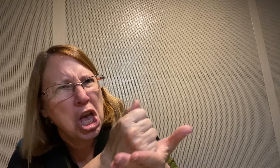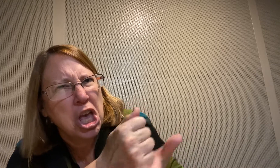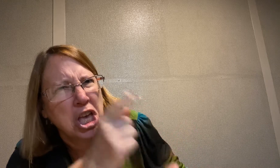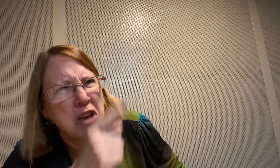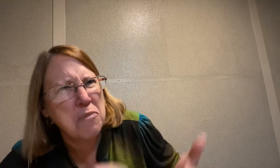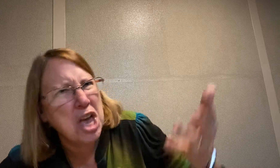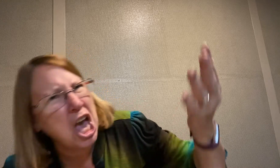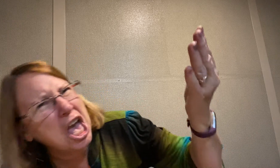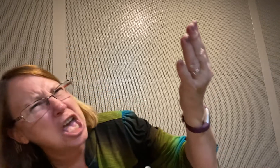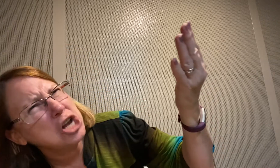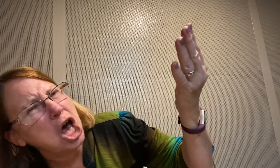"Give me a hand up,"